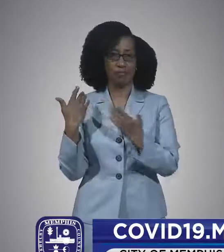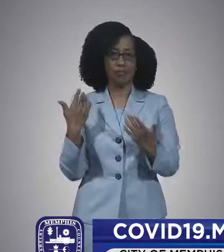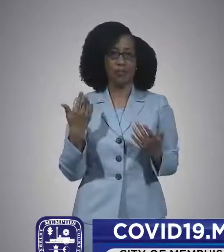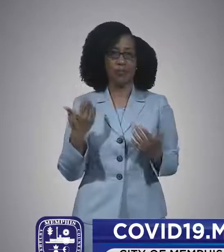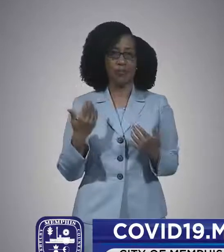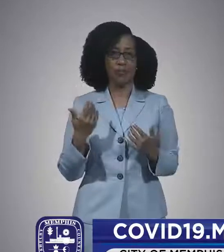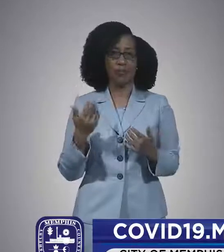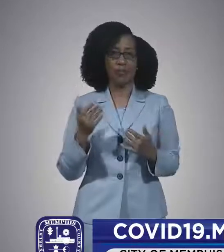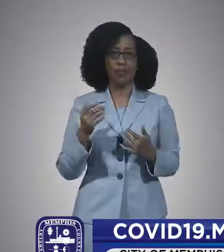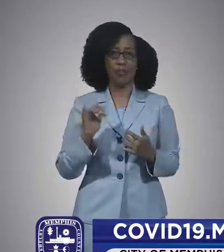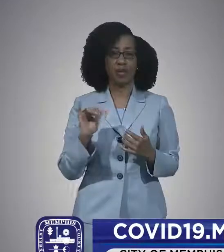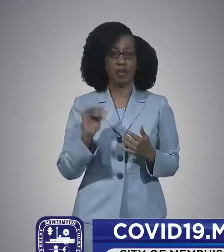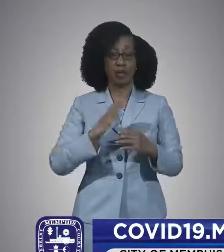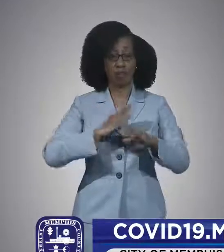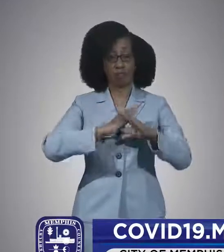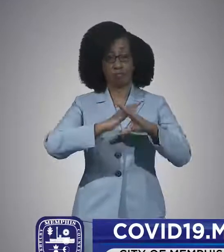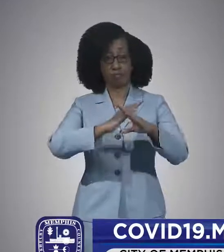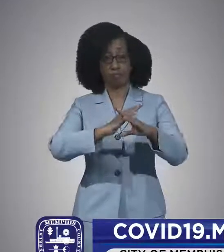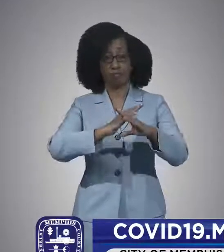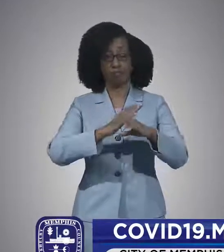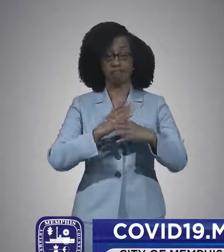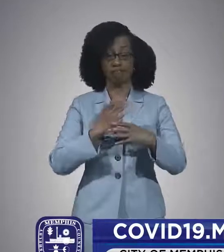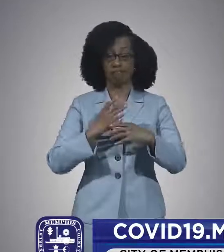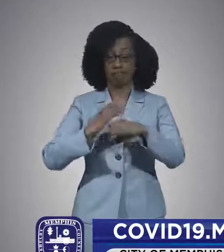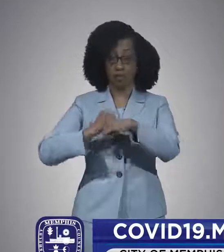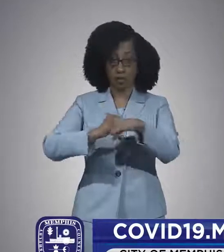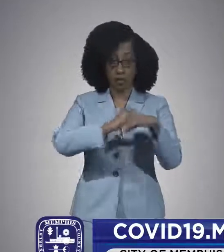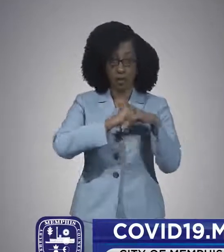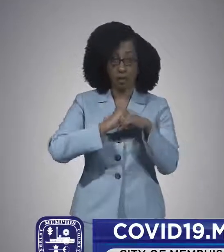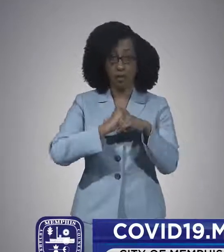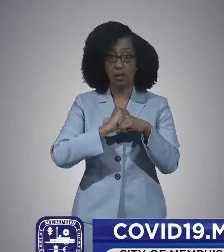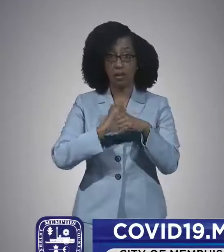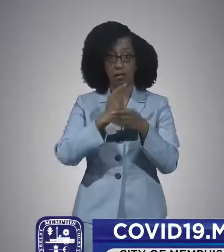of prevention, protection,